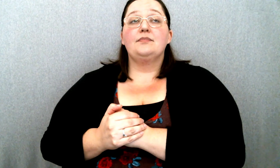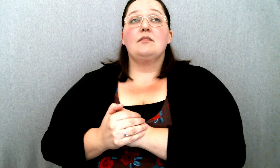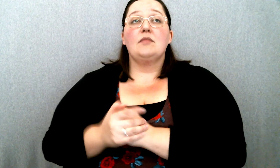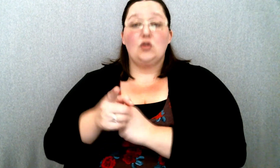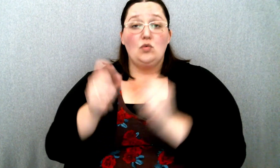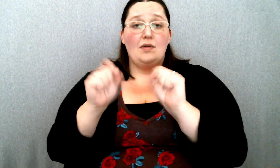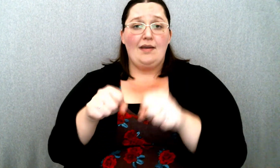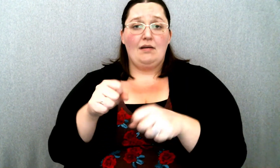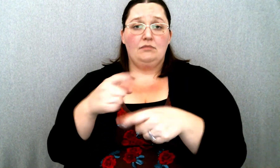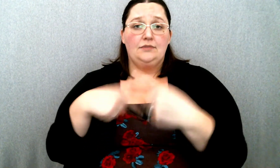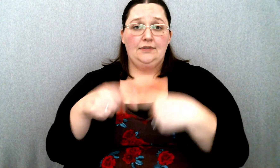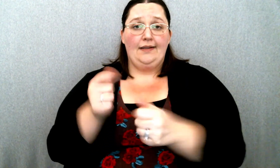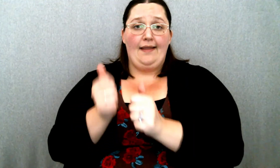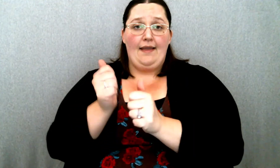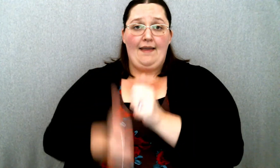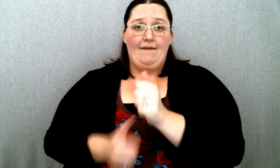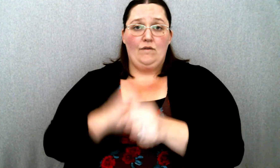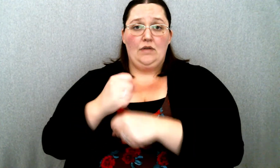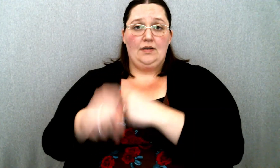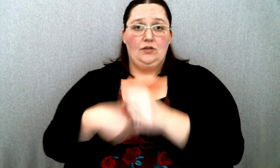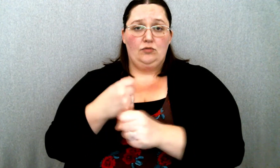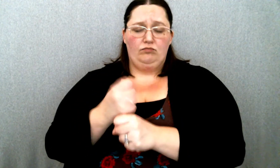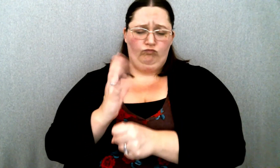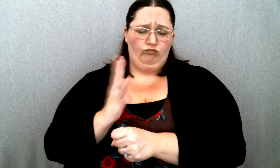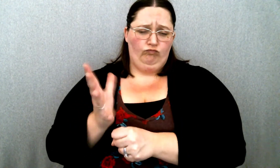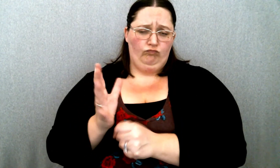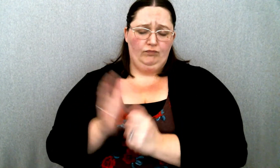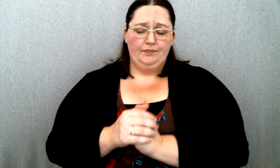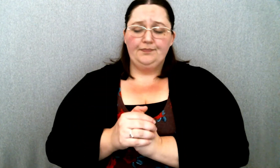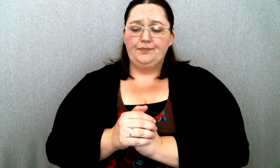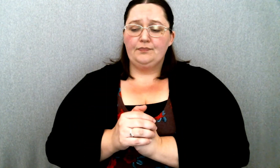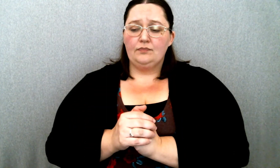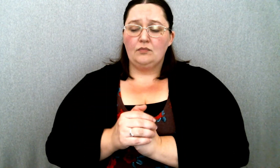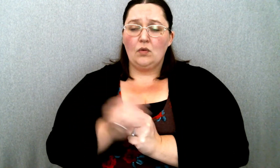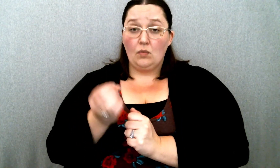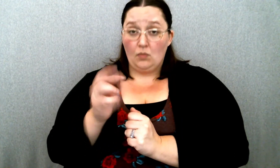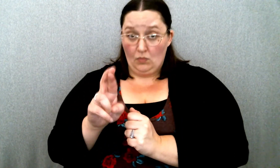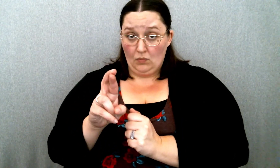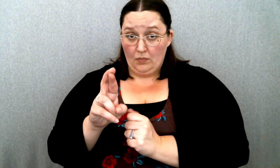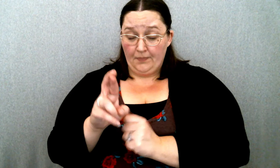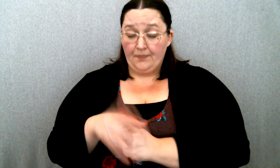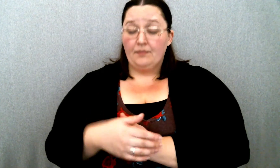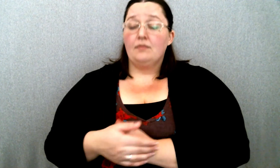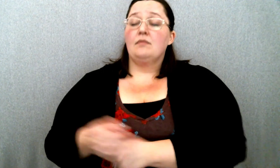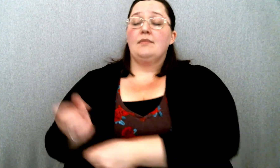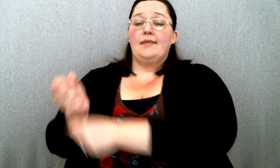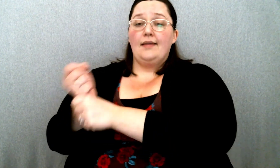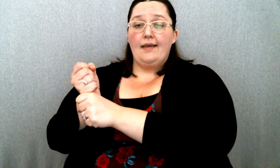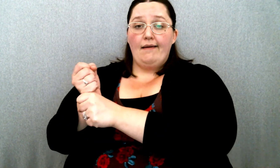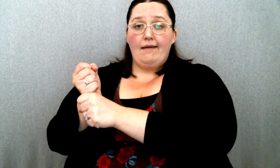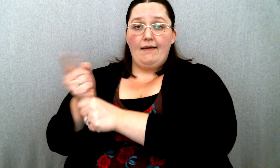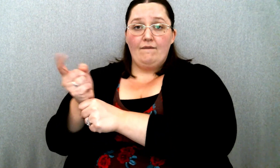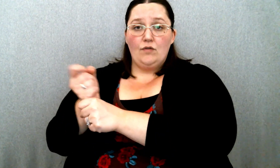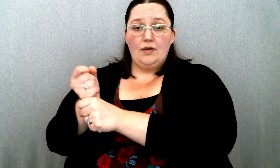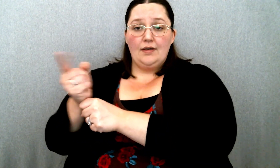But with year, you're actually going to be pushing into the future. You can sign every year separate, that's fine. Or every